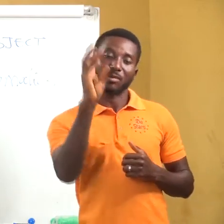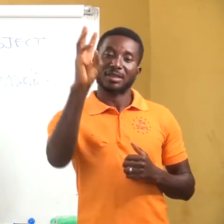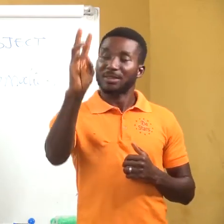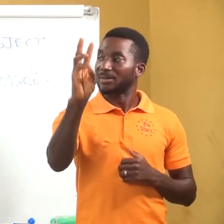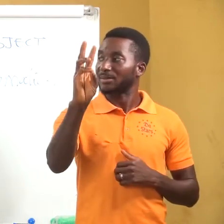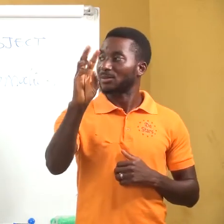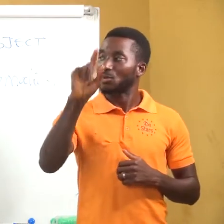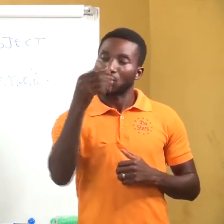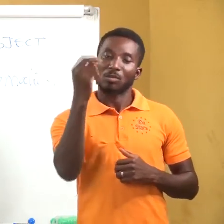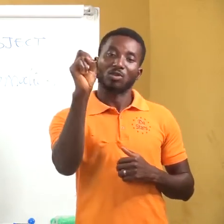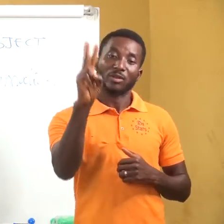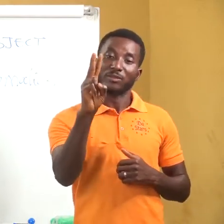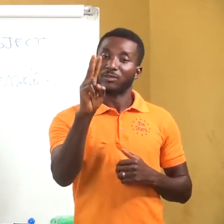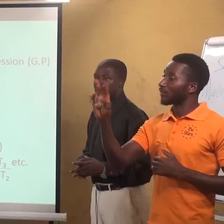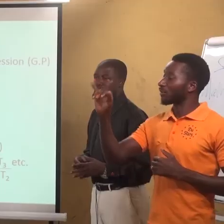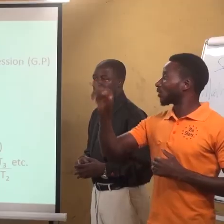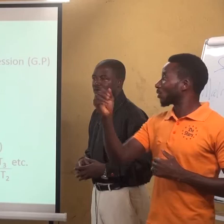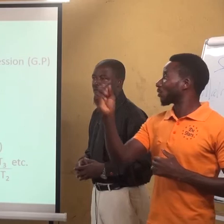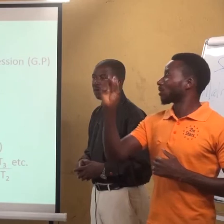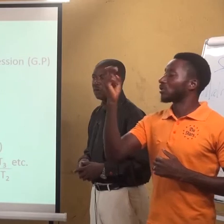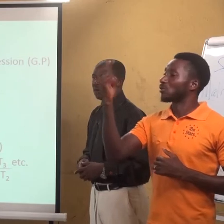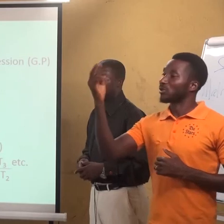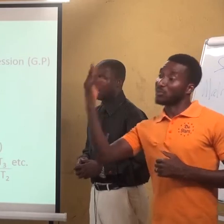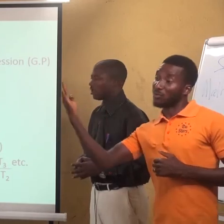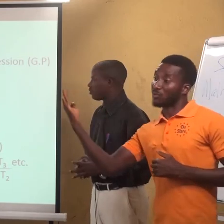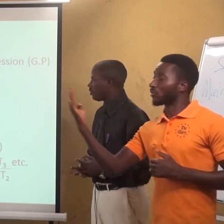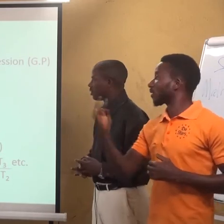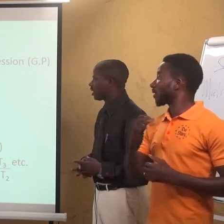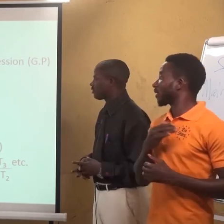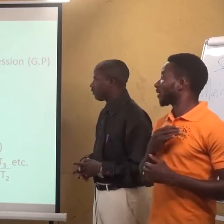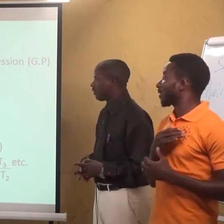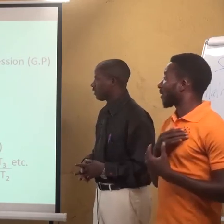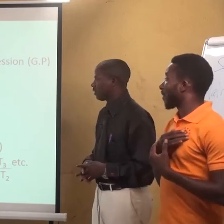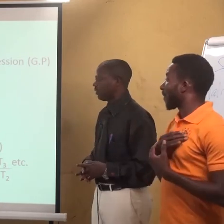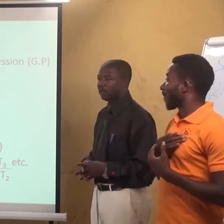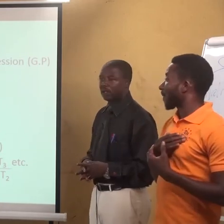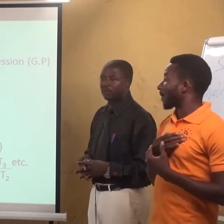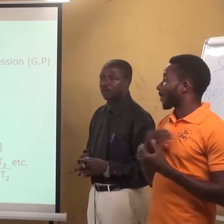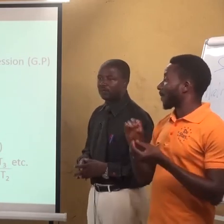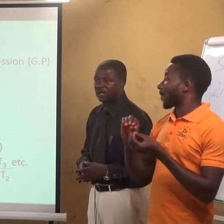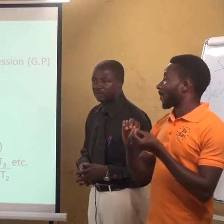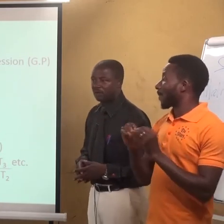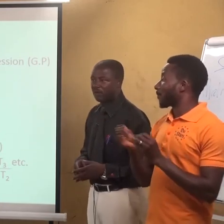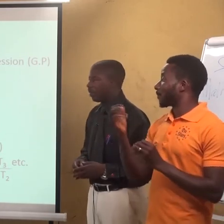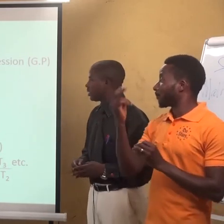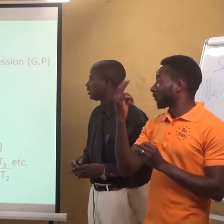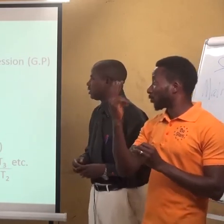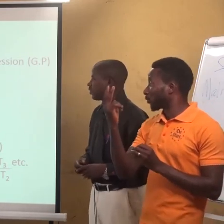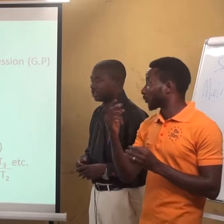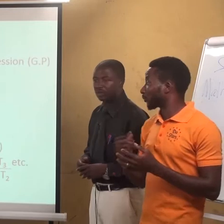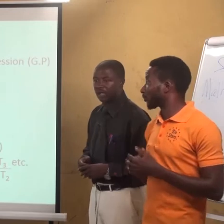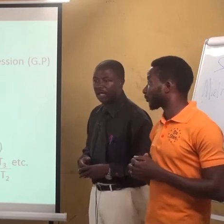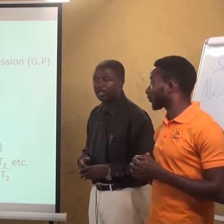6, 12, 24, and so on and so forth. If you observe, the